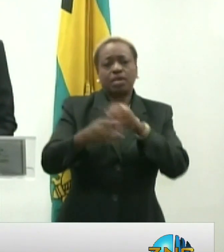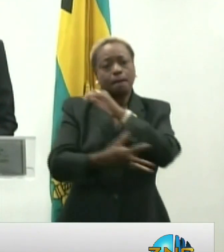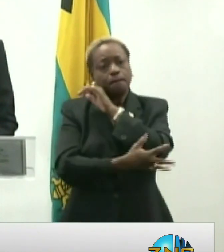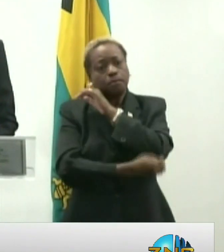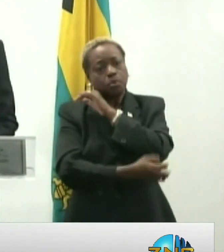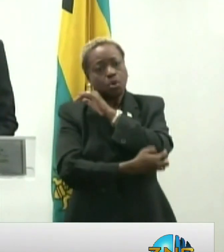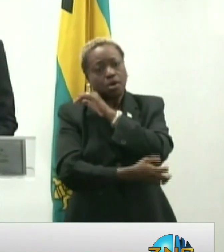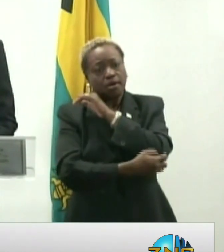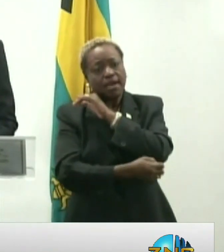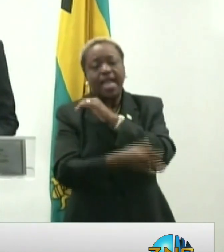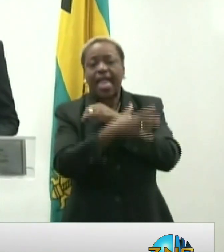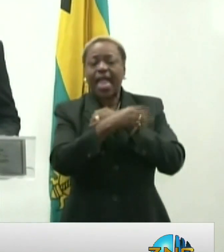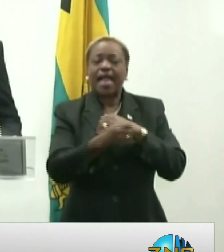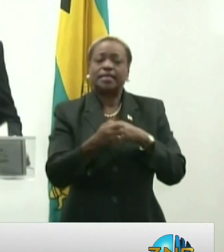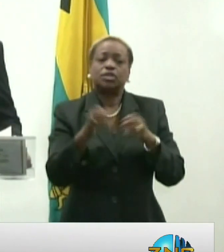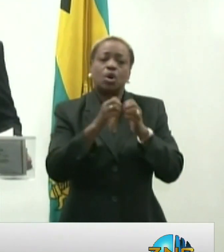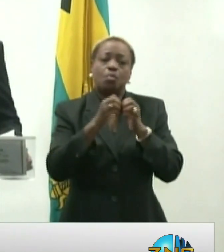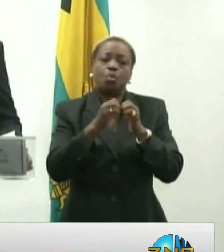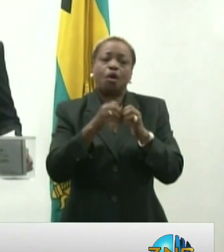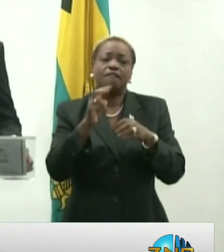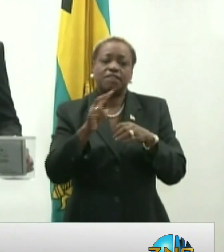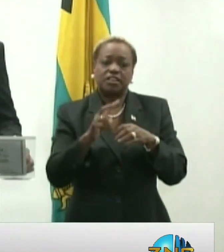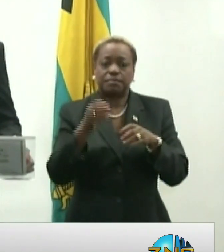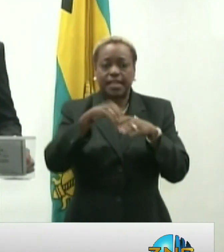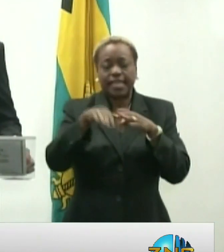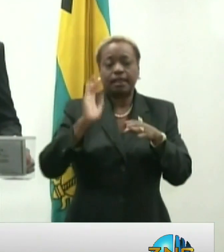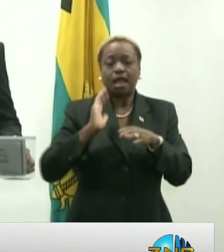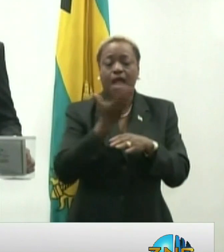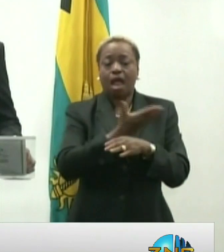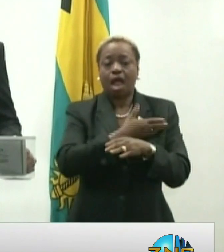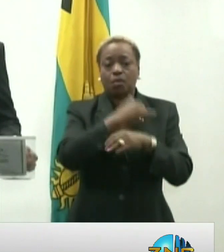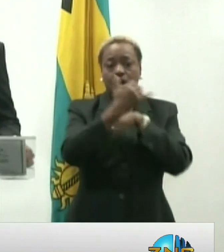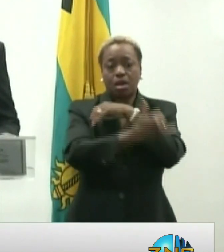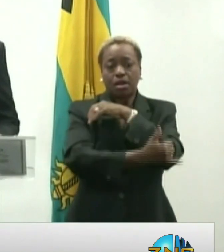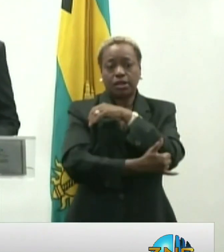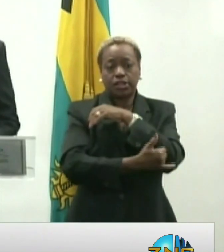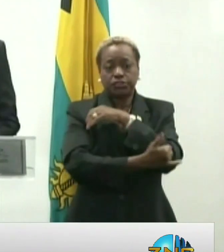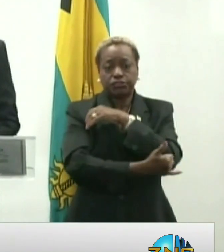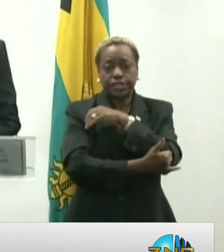poorer and more vulnerable in our country.